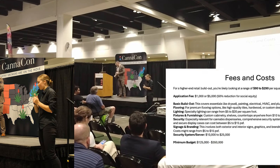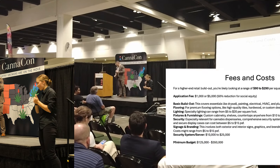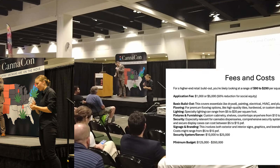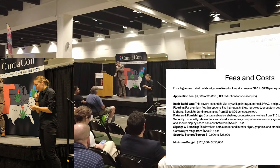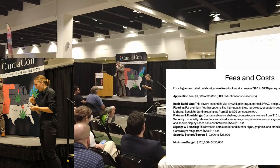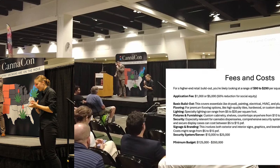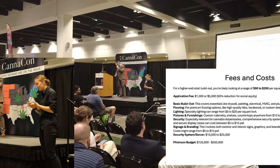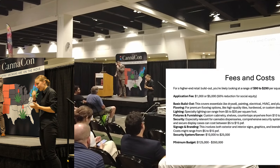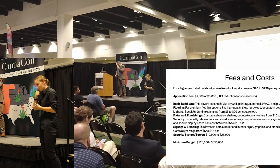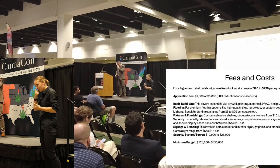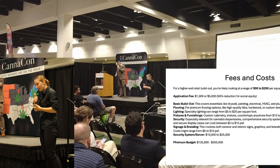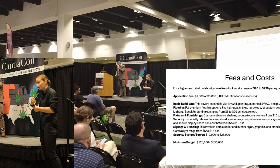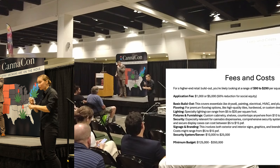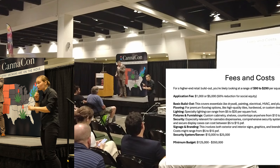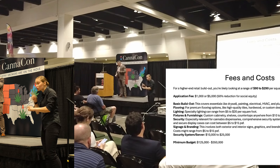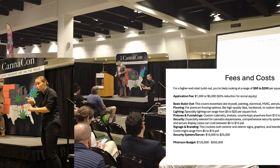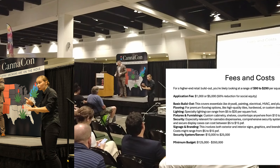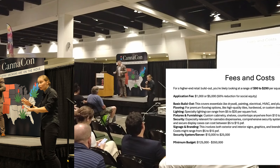filling forms properly.